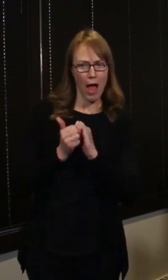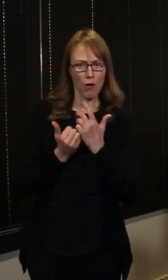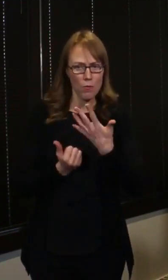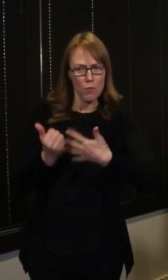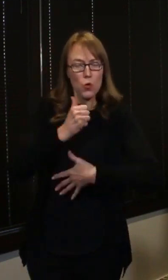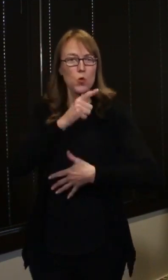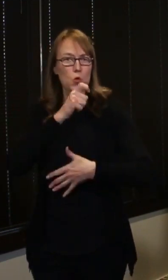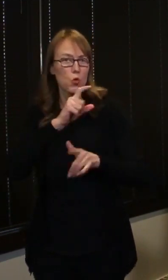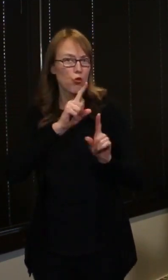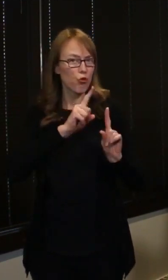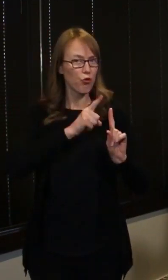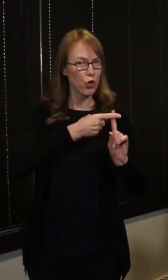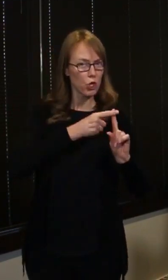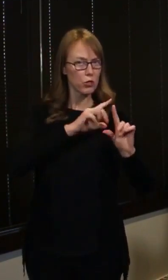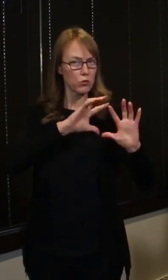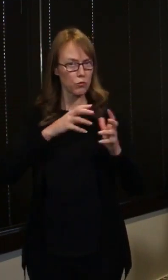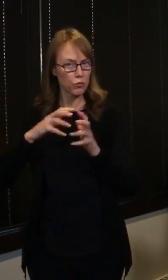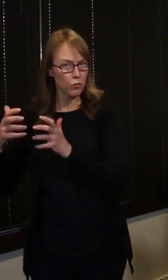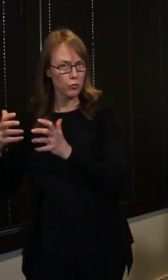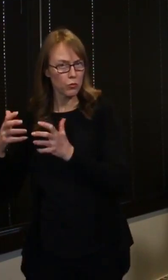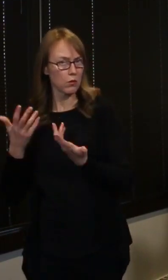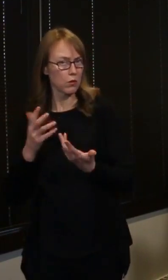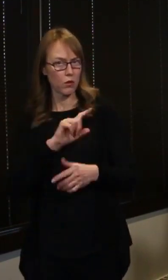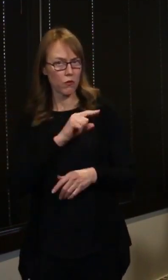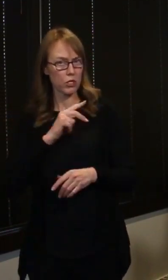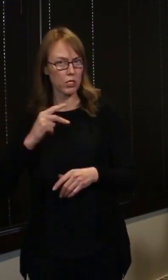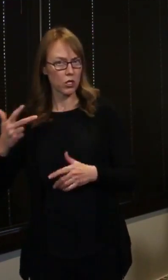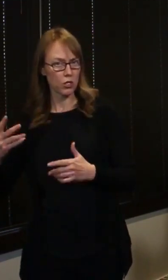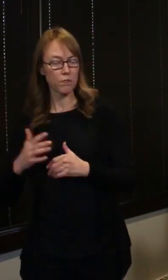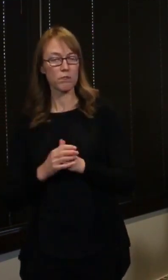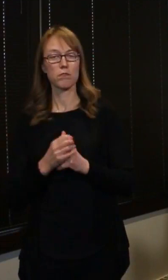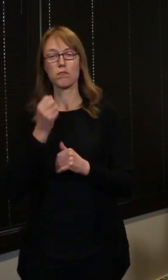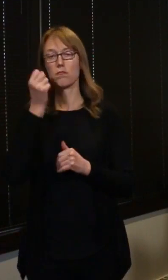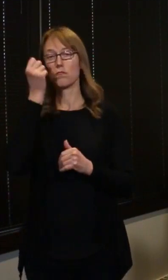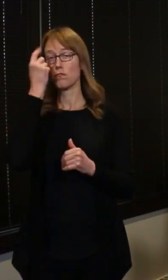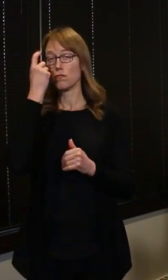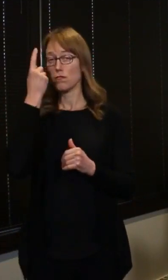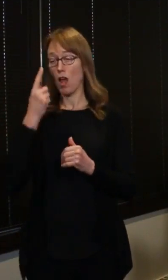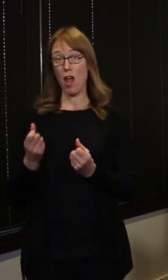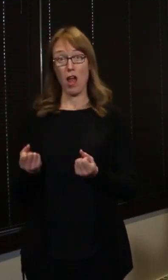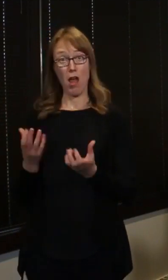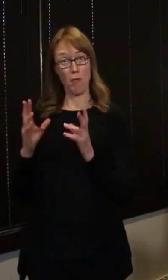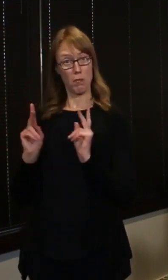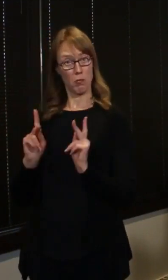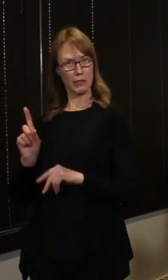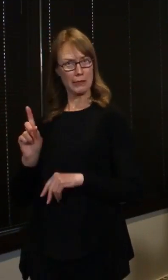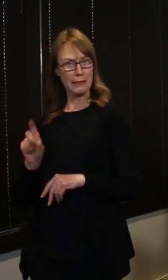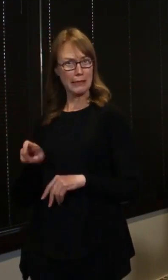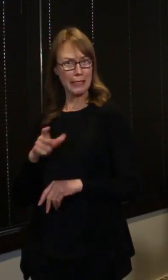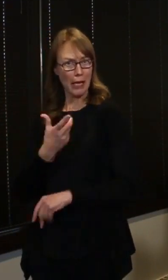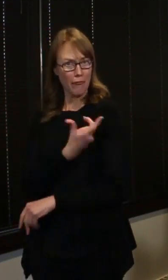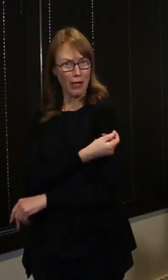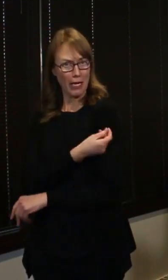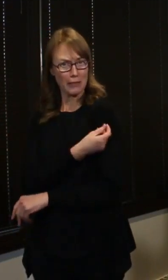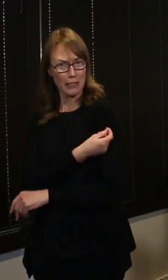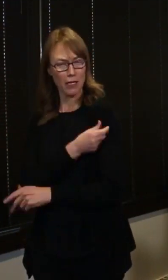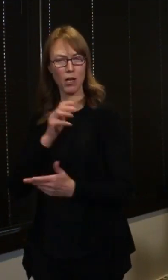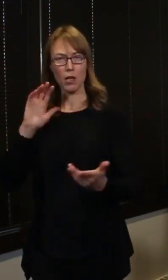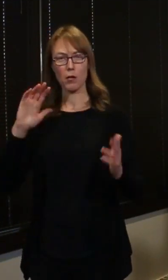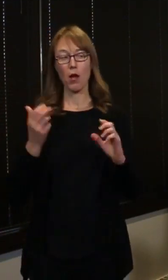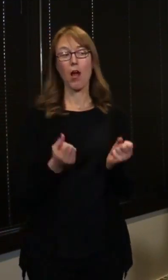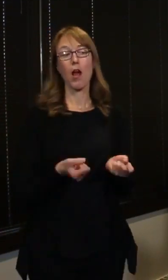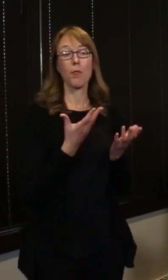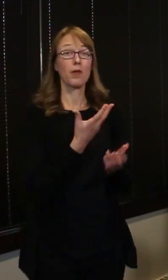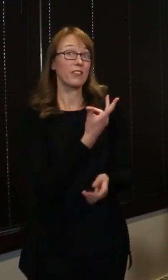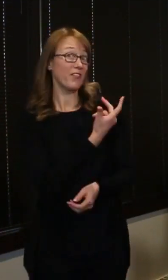to keep in mind is that supply is still not going to meet demand. There's still not enough vaccine to go